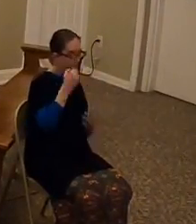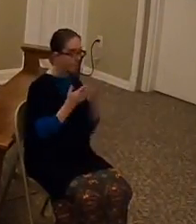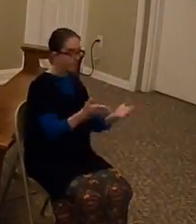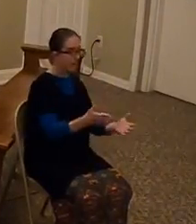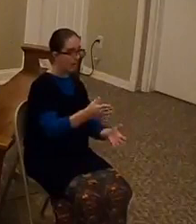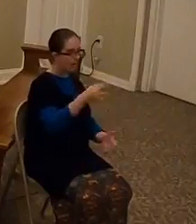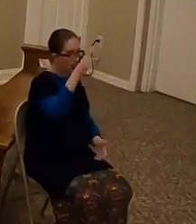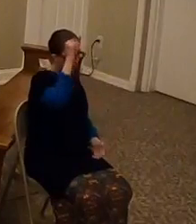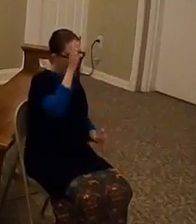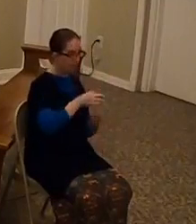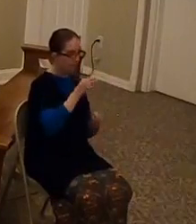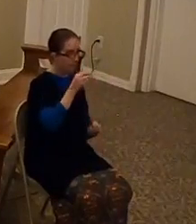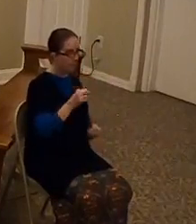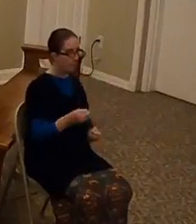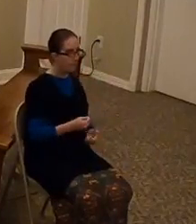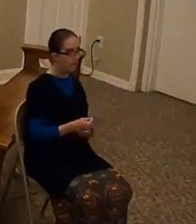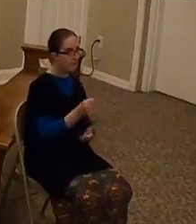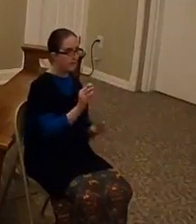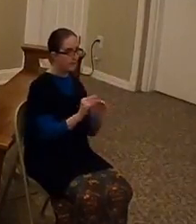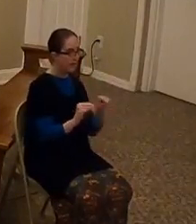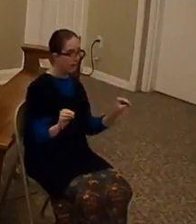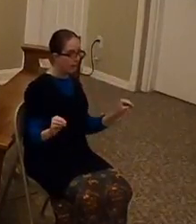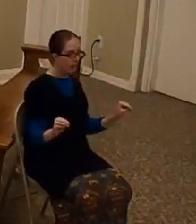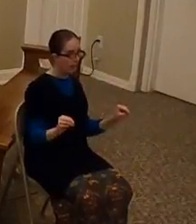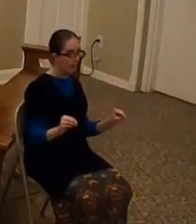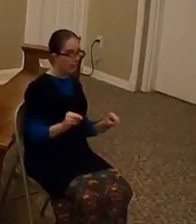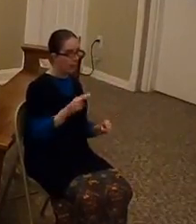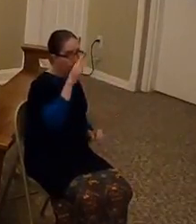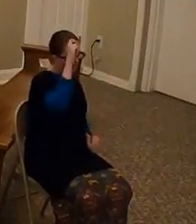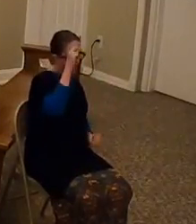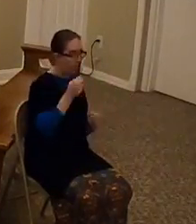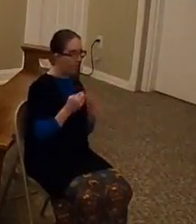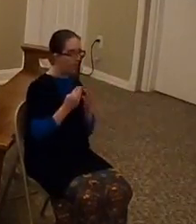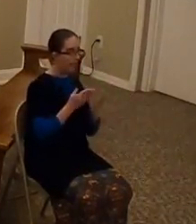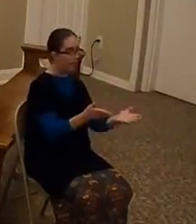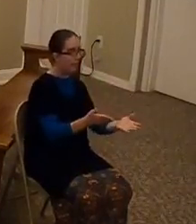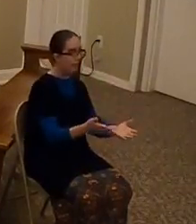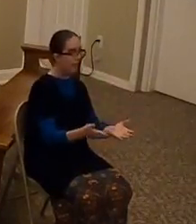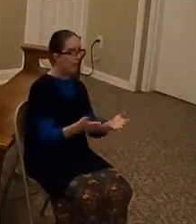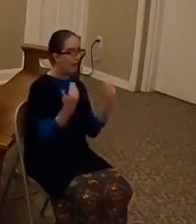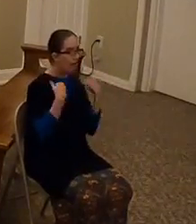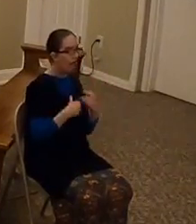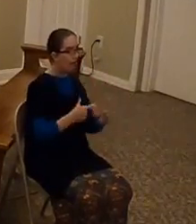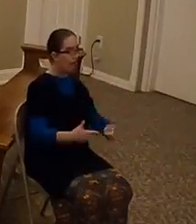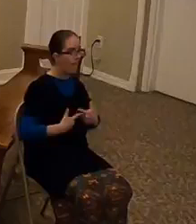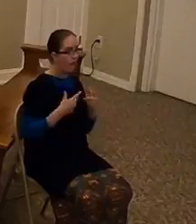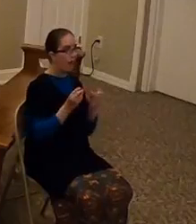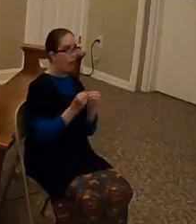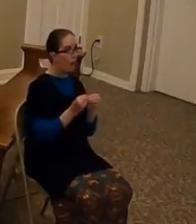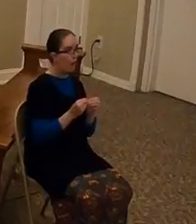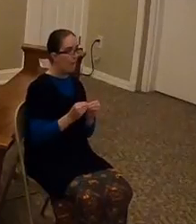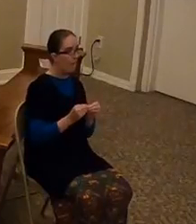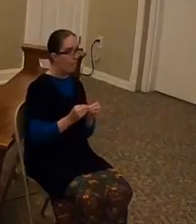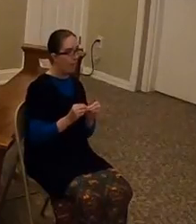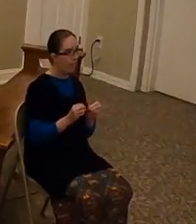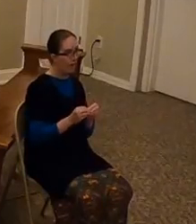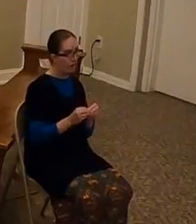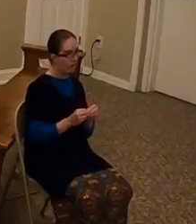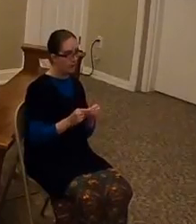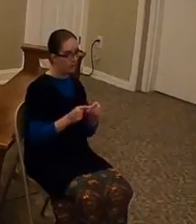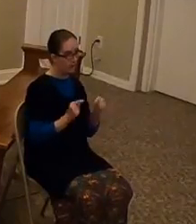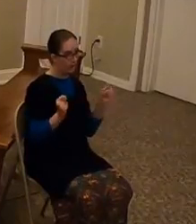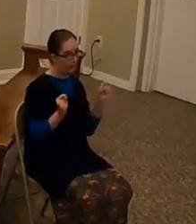us His Spirit. It didn't cost us one thing. Amen. He offered Himself for us that we could have life and have it more abundantly.